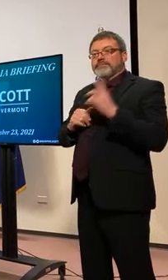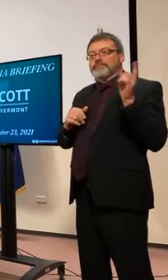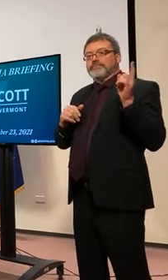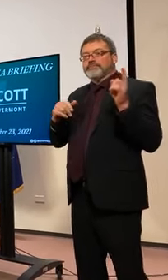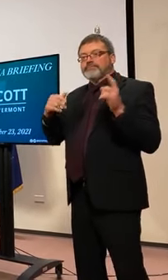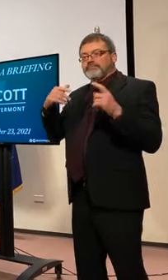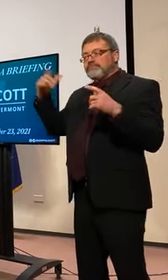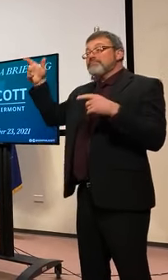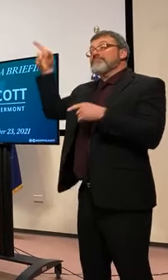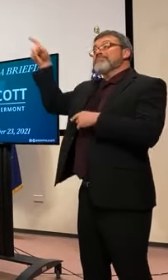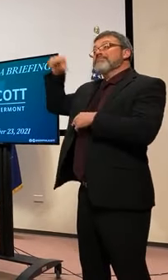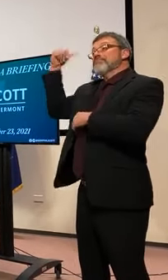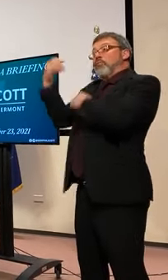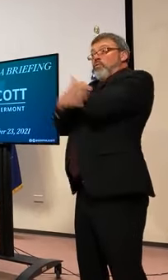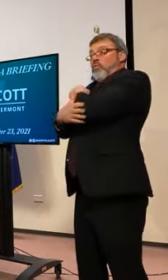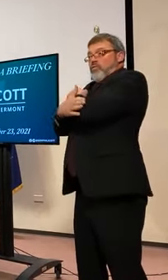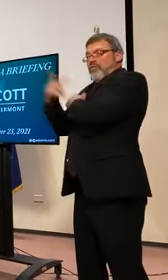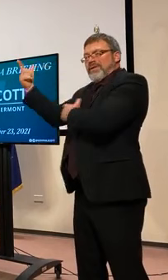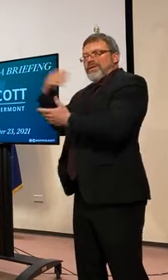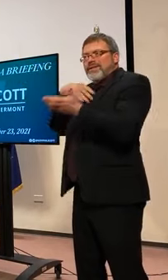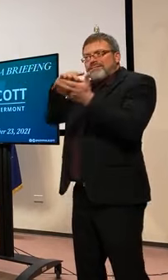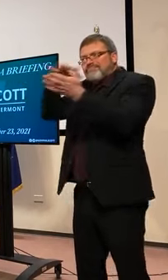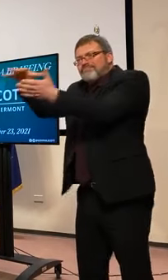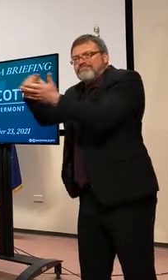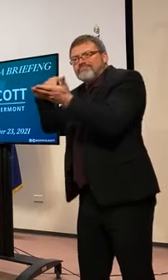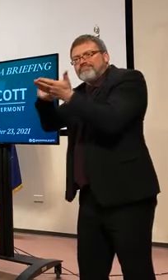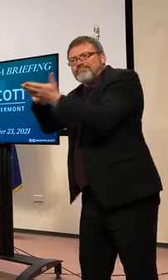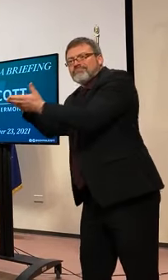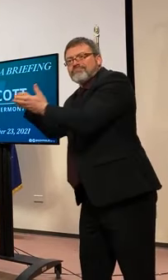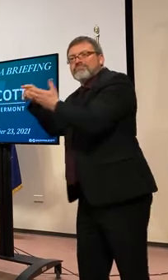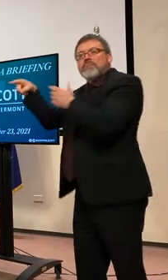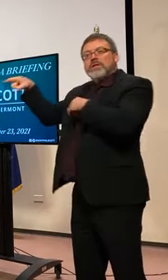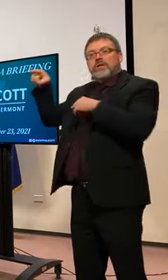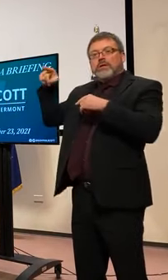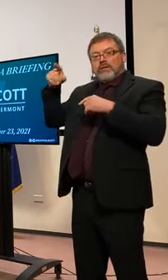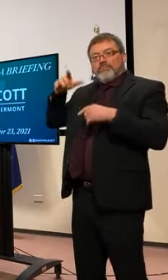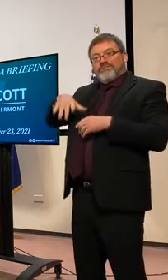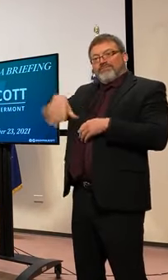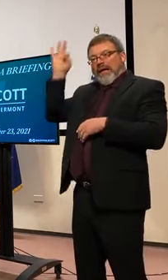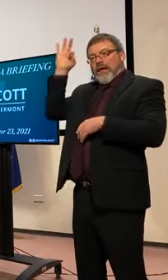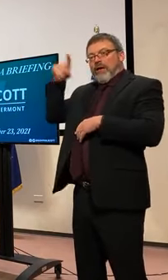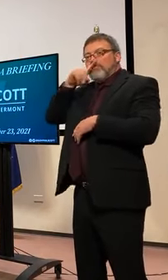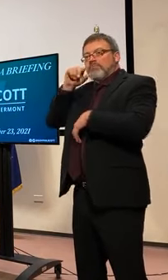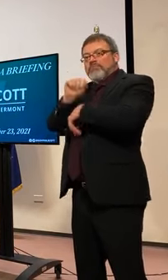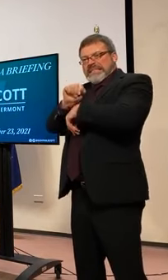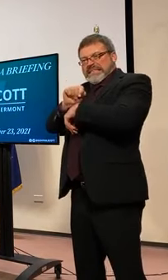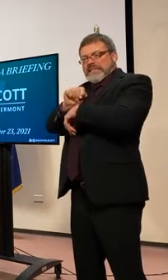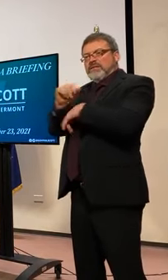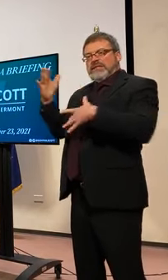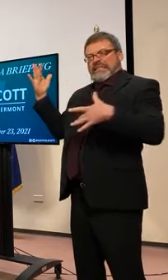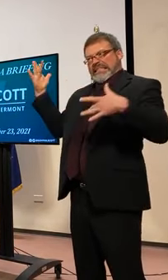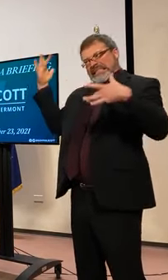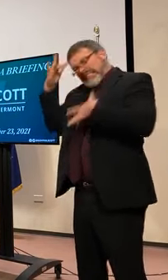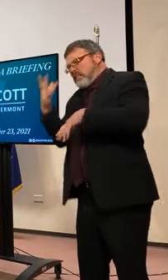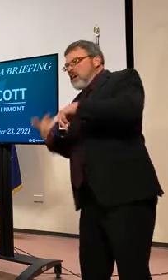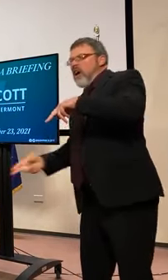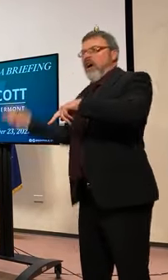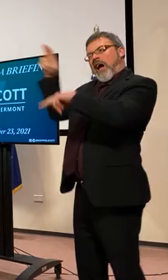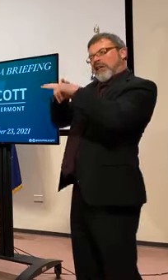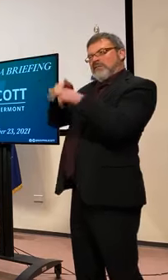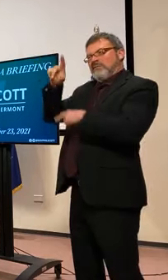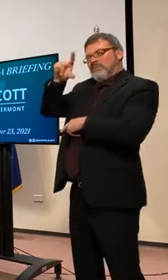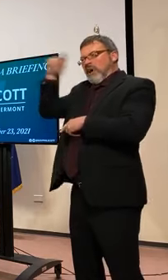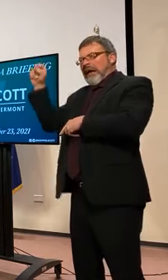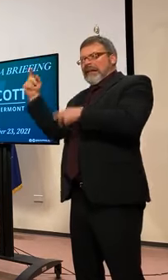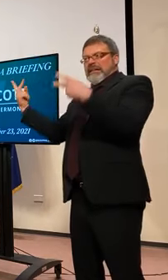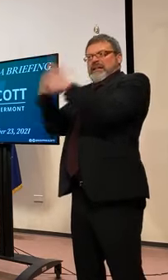infection and 20-fold against severe illness. The chair of the NGA, Governor Hutchinson from